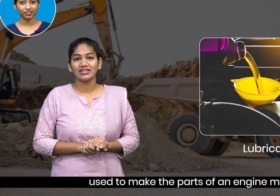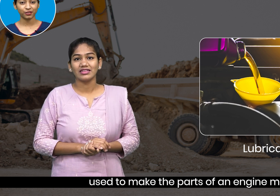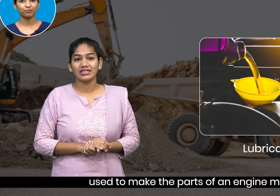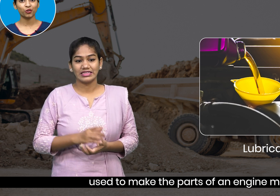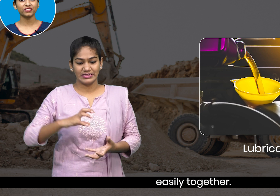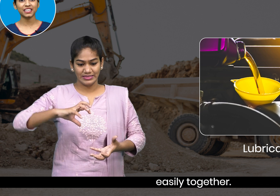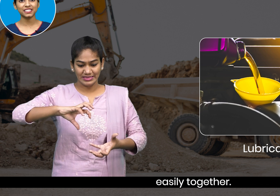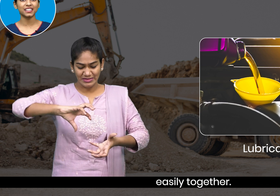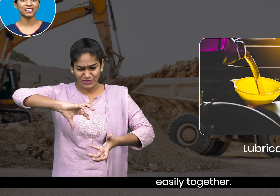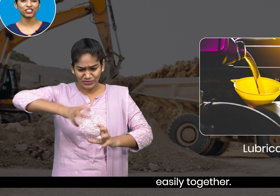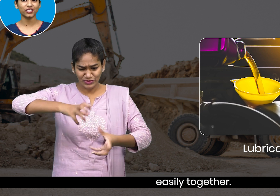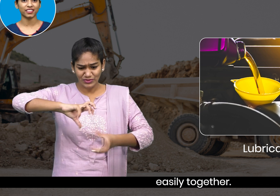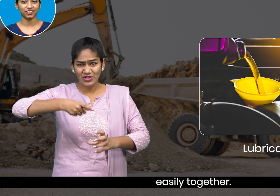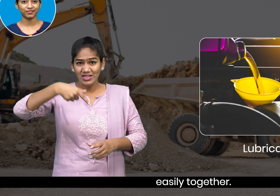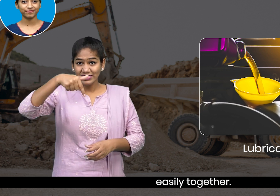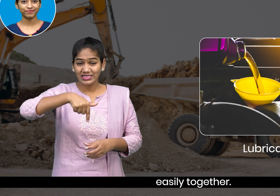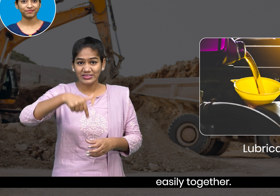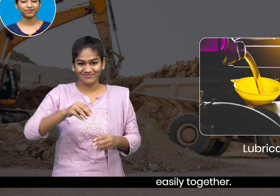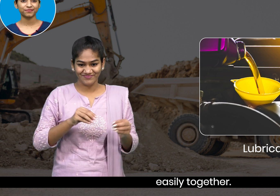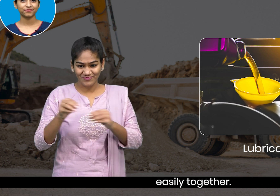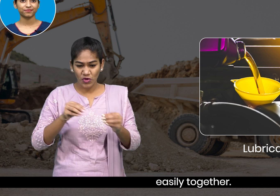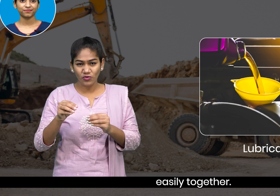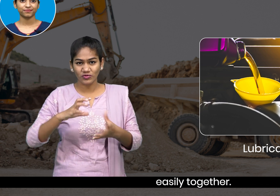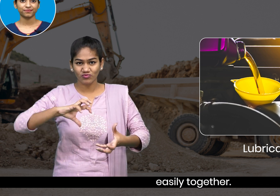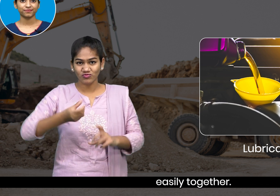engine move easily together.